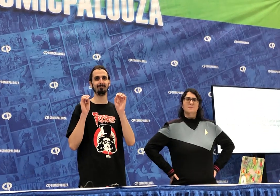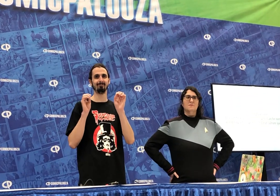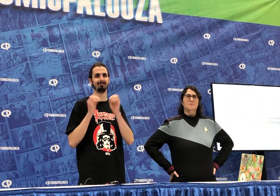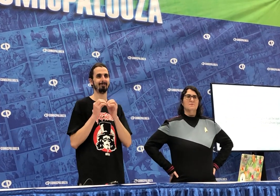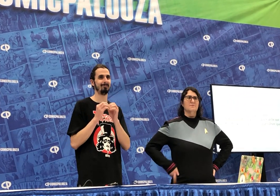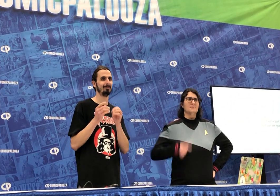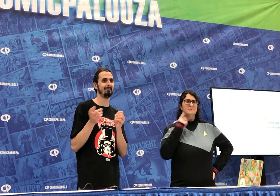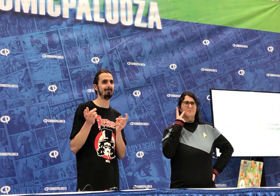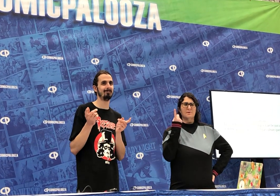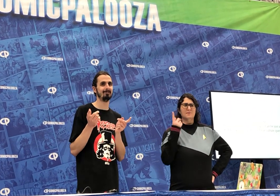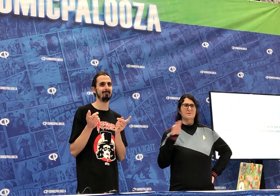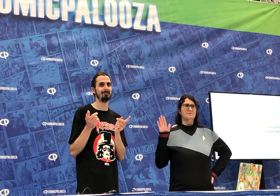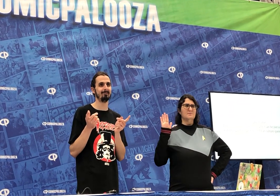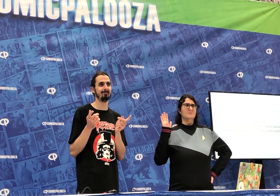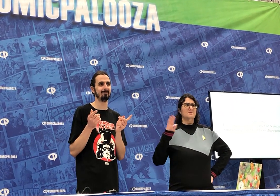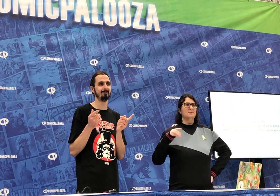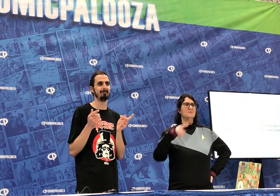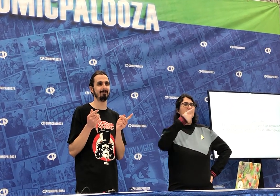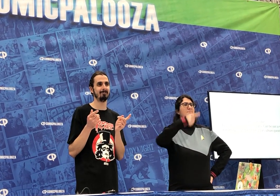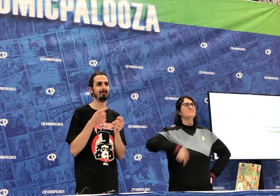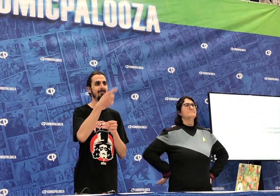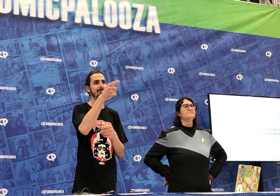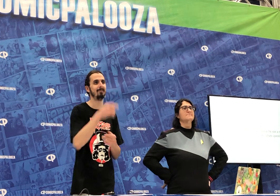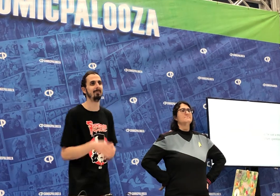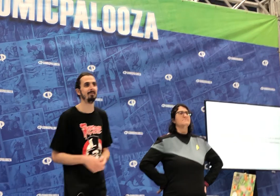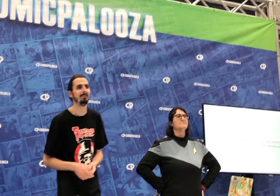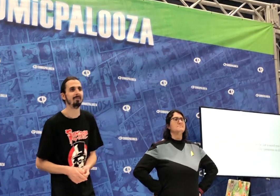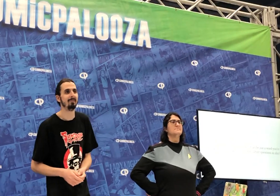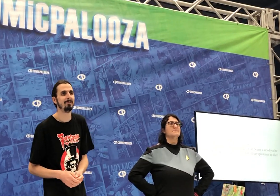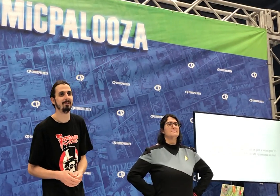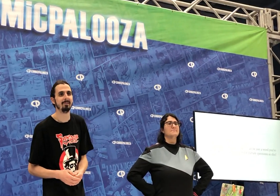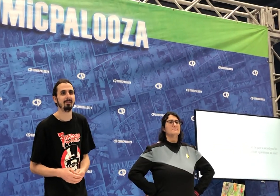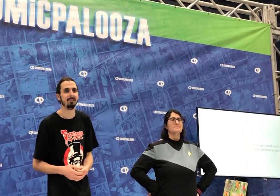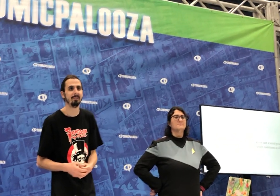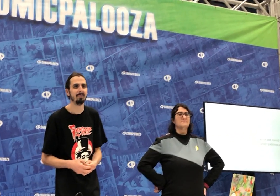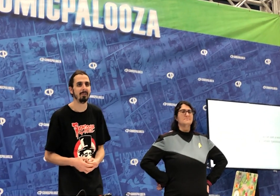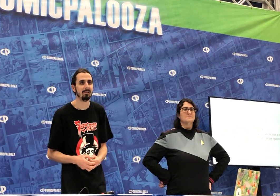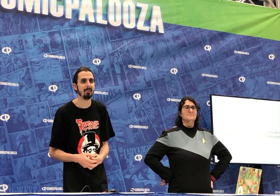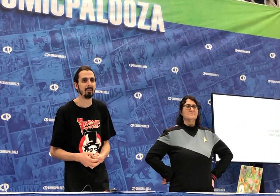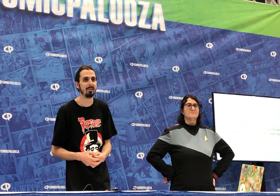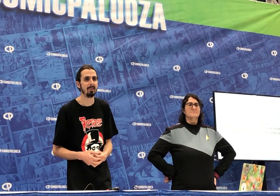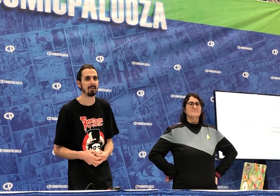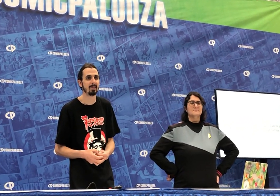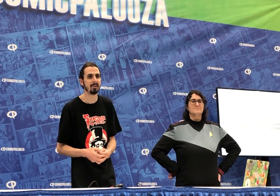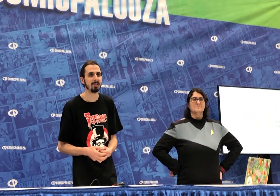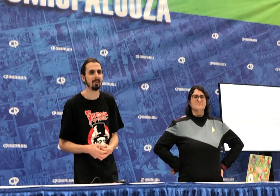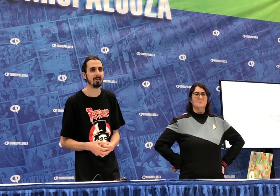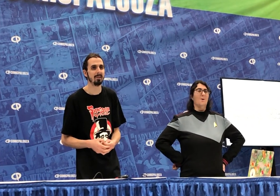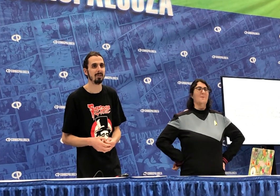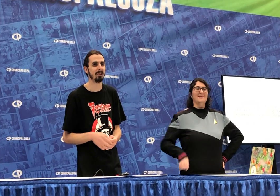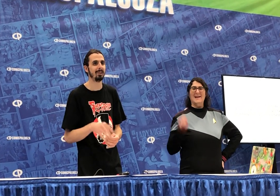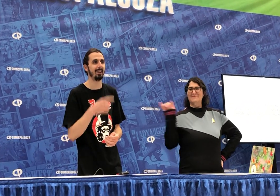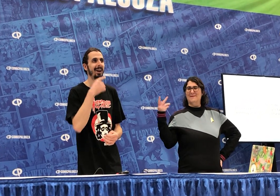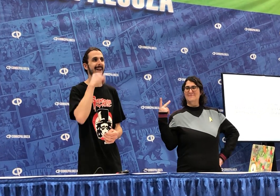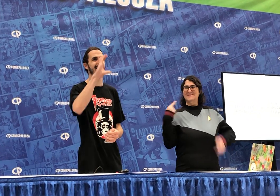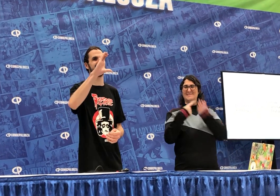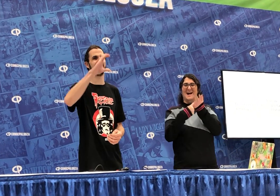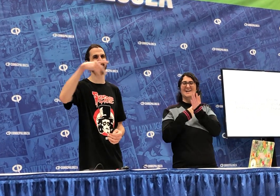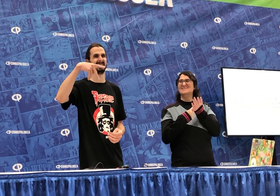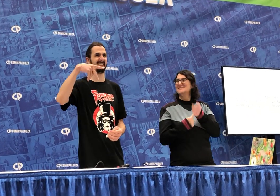No? More? How do you sign Comicpalooza? Oh yeah, we